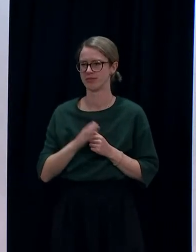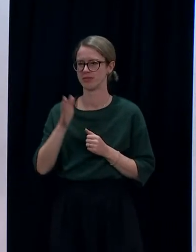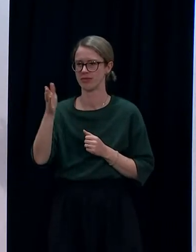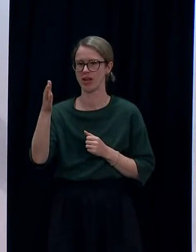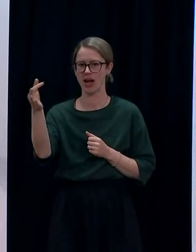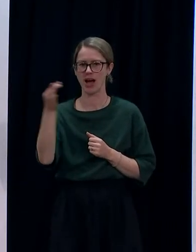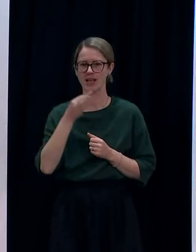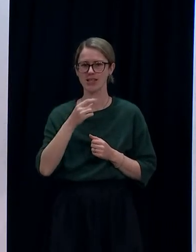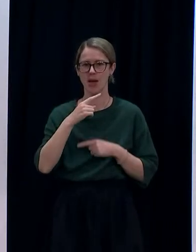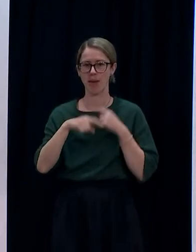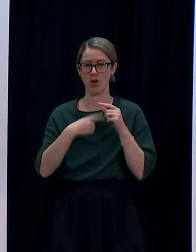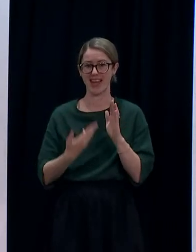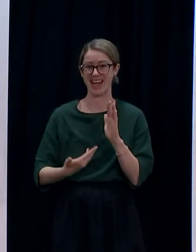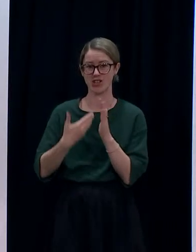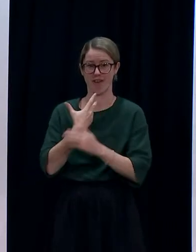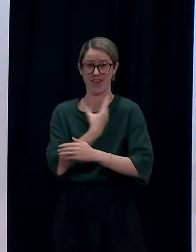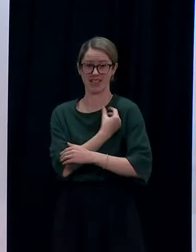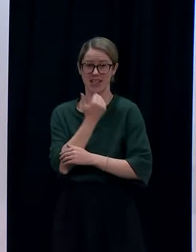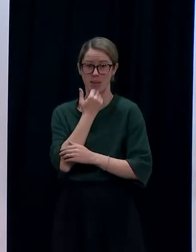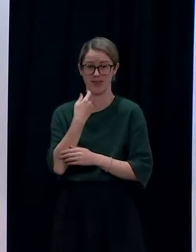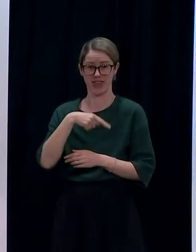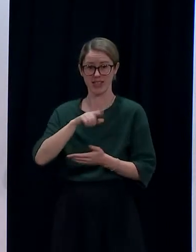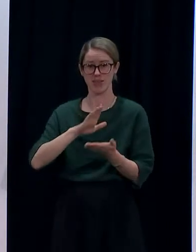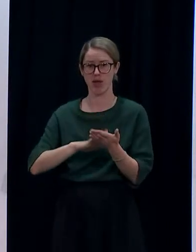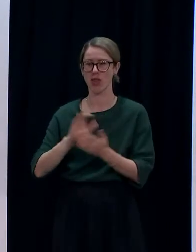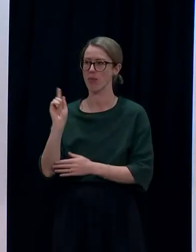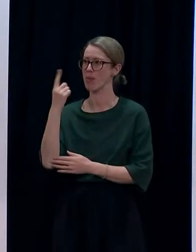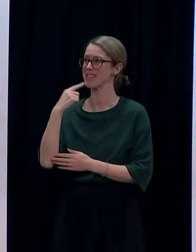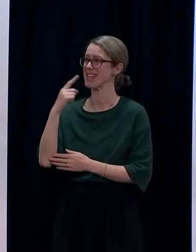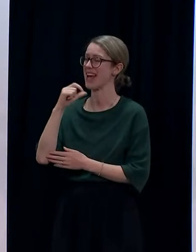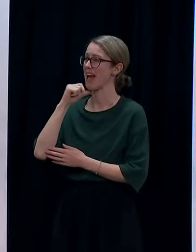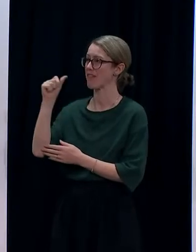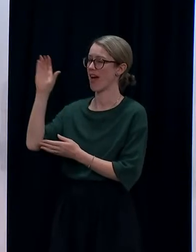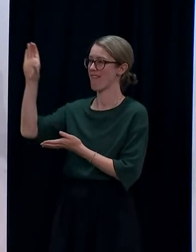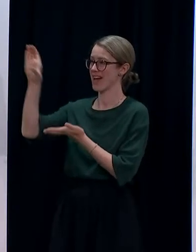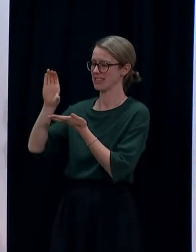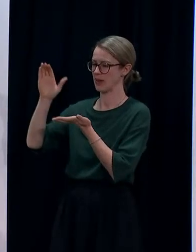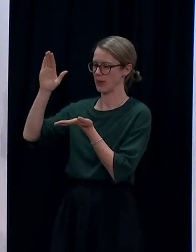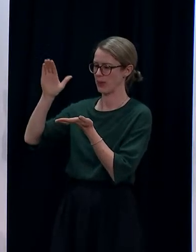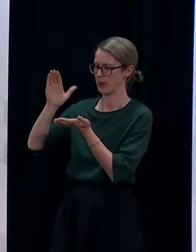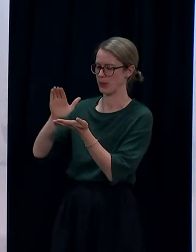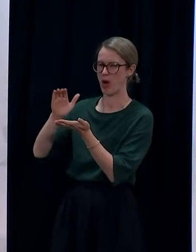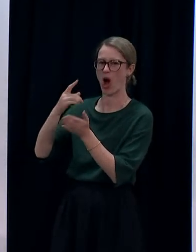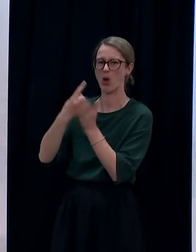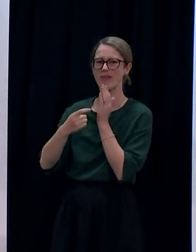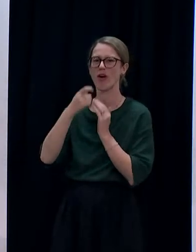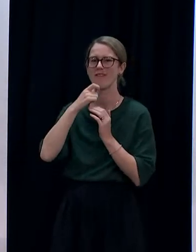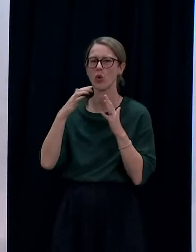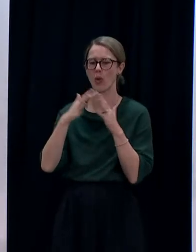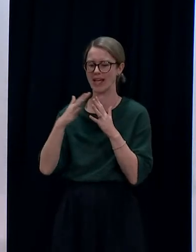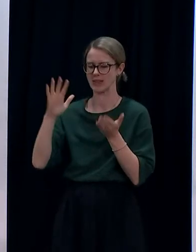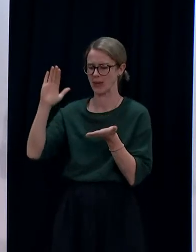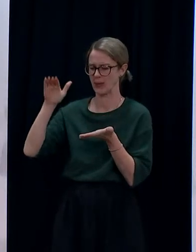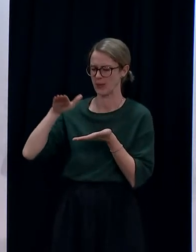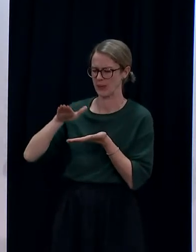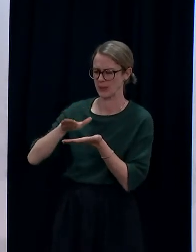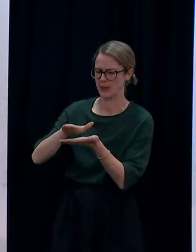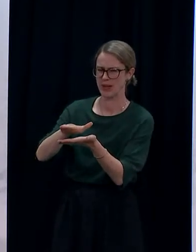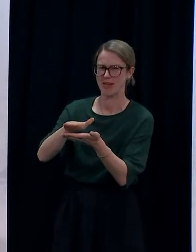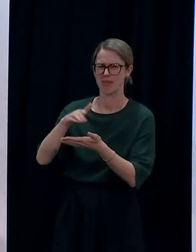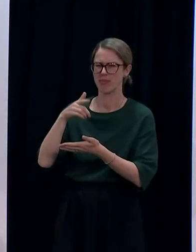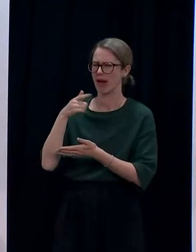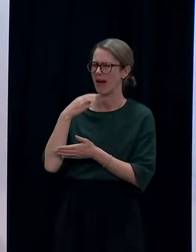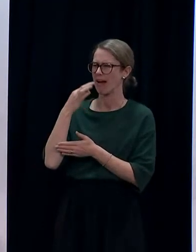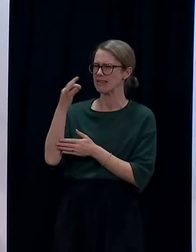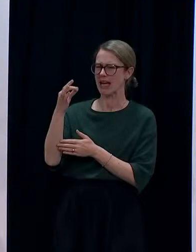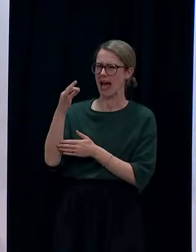extra vaccines for this month, the Prime Minister said that the shortage, if there is a shortage, would only last for a couple of weeks. But my sort of question is,